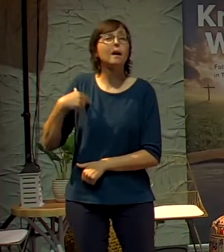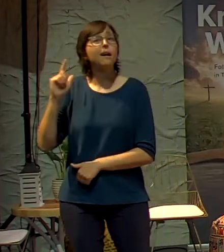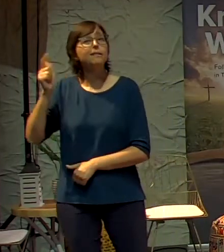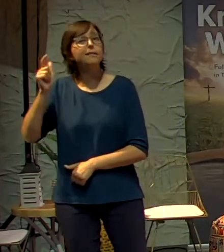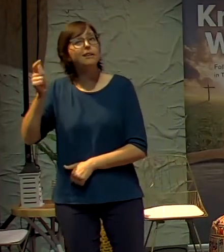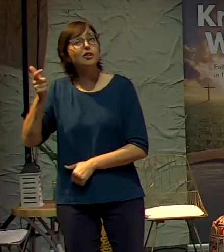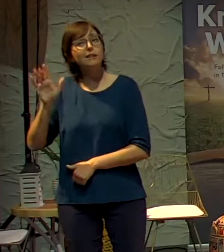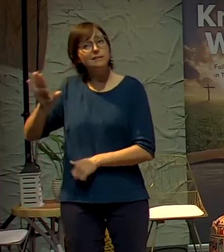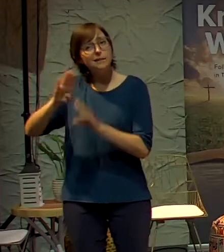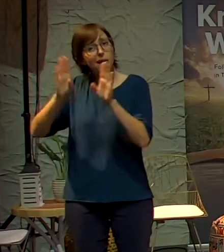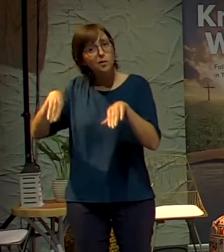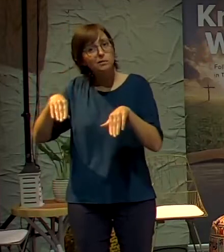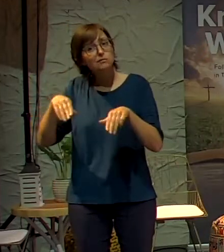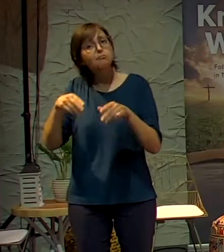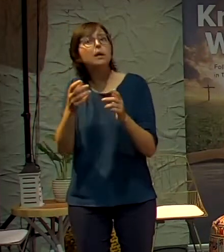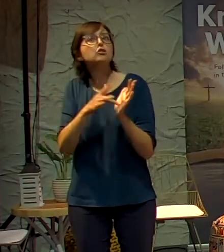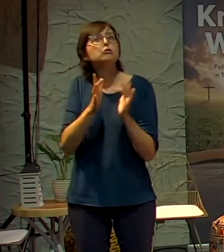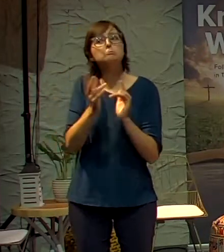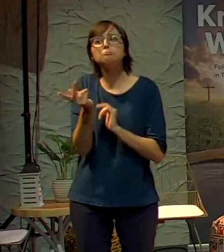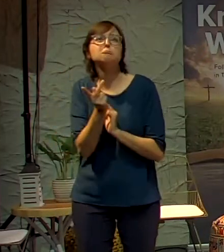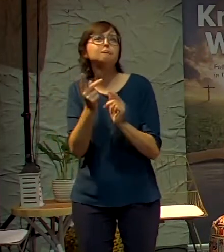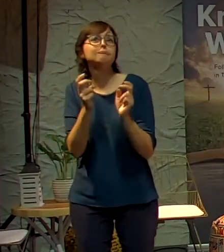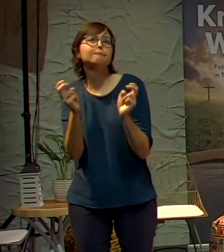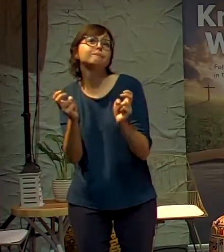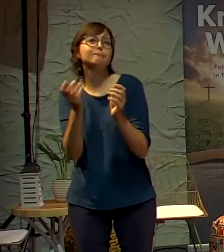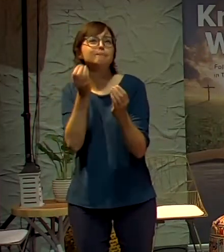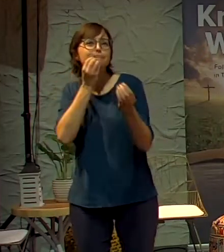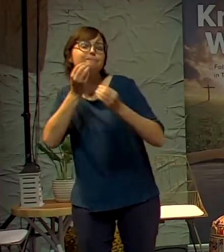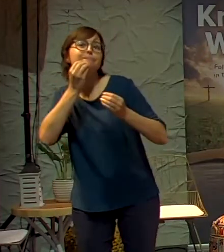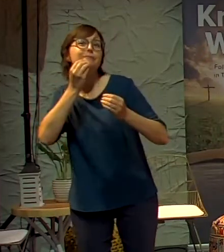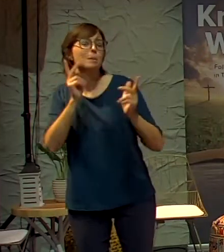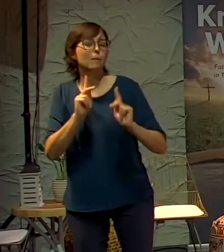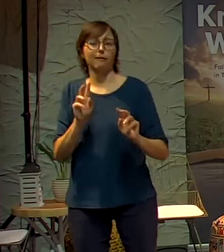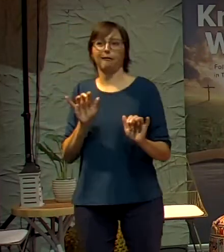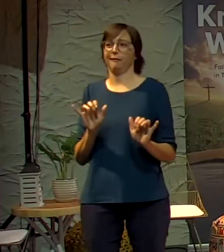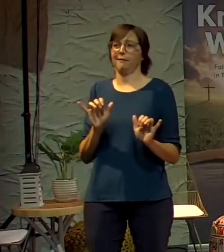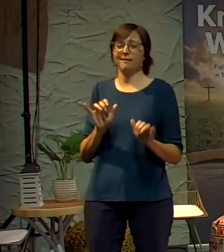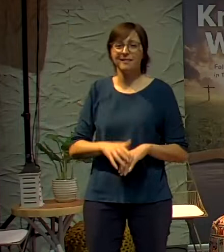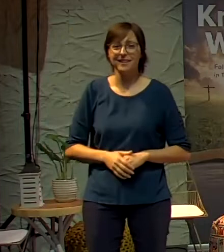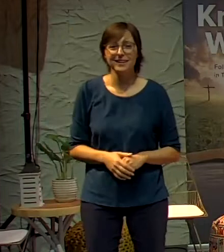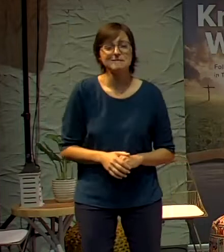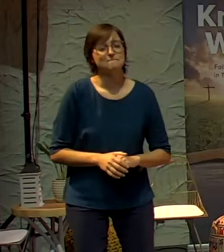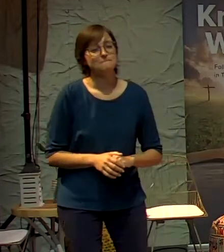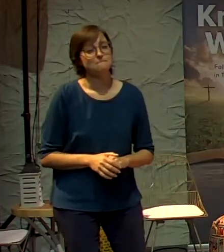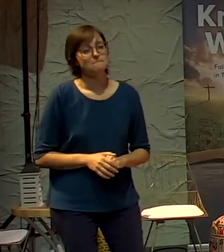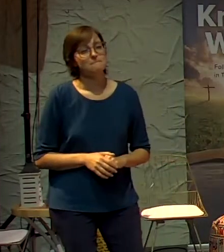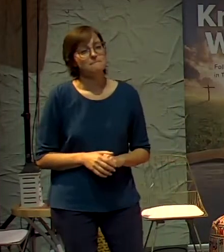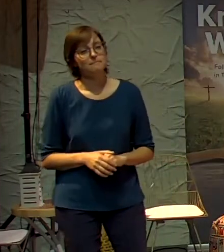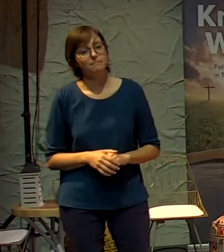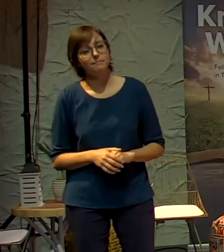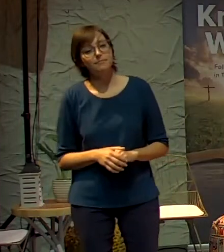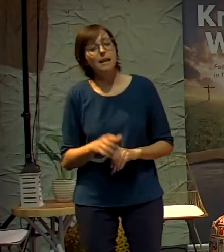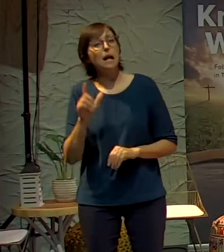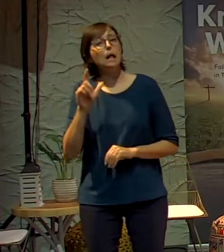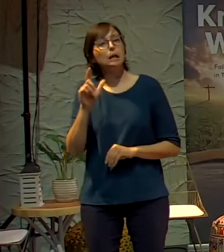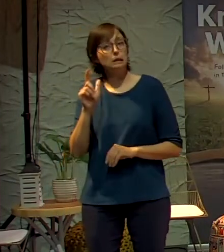dinner at your house. And that just blows people away. And this is what it says. It says, when later